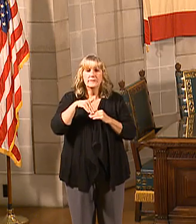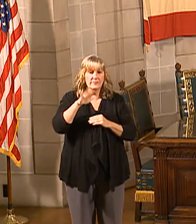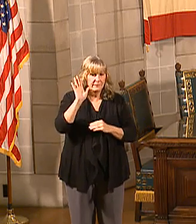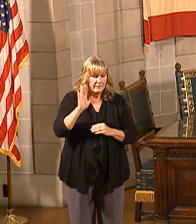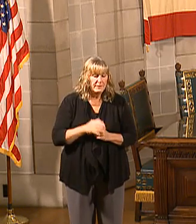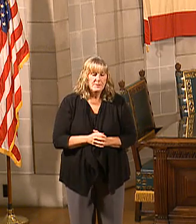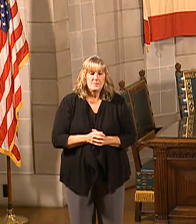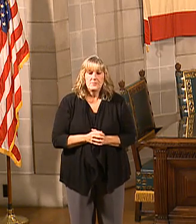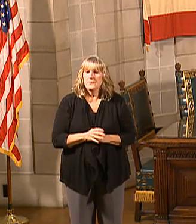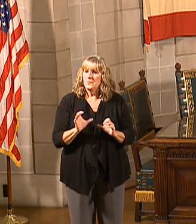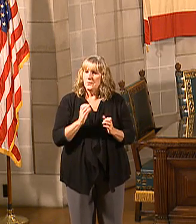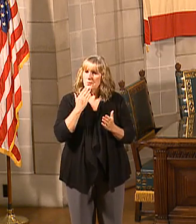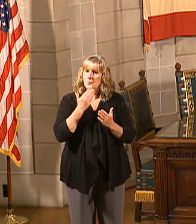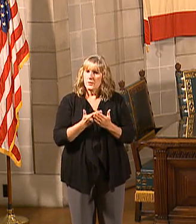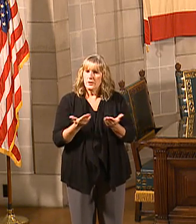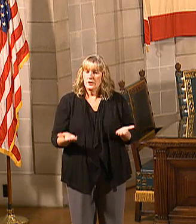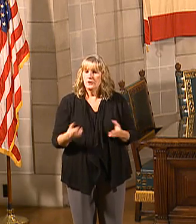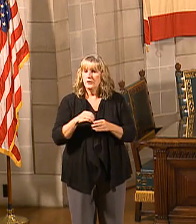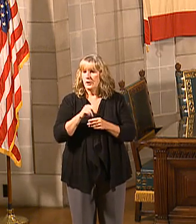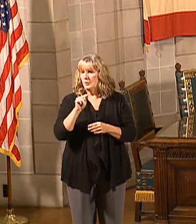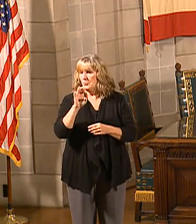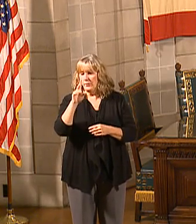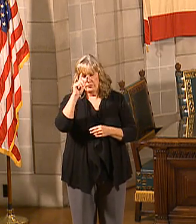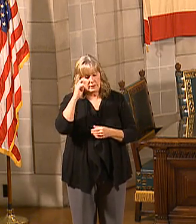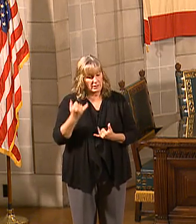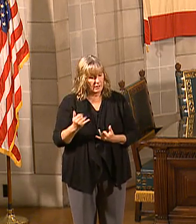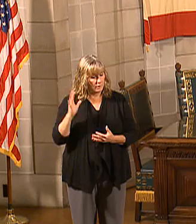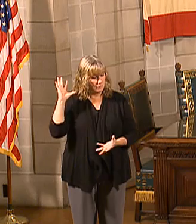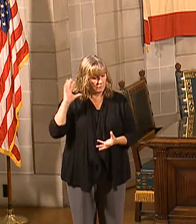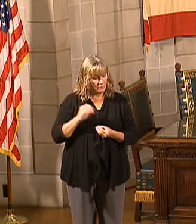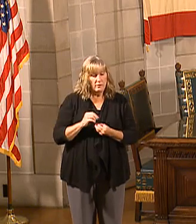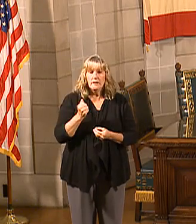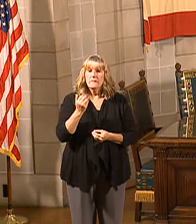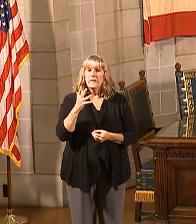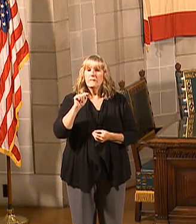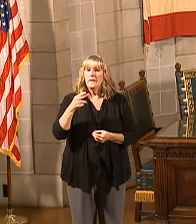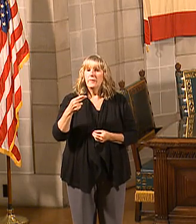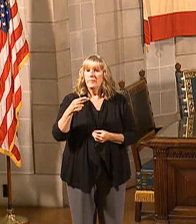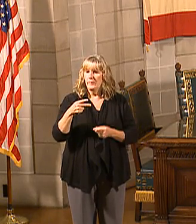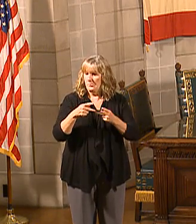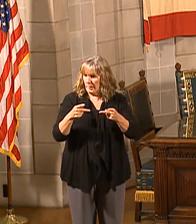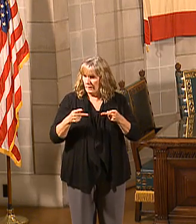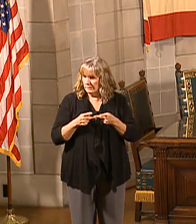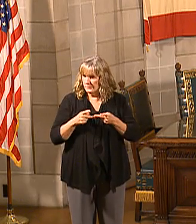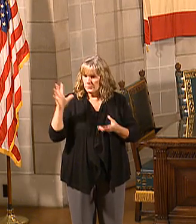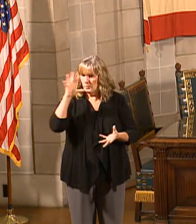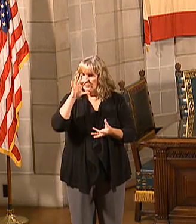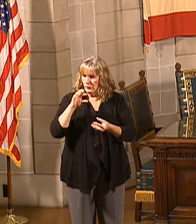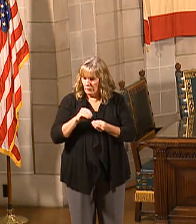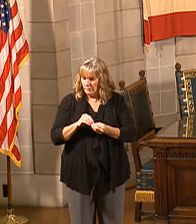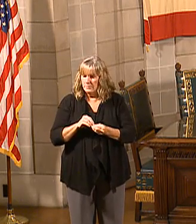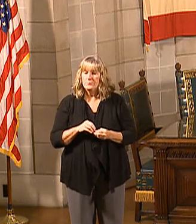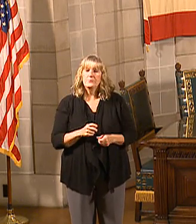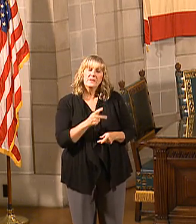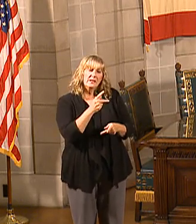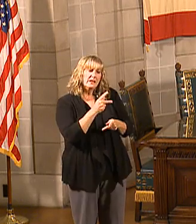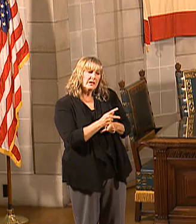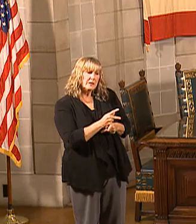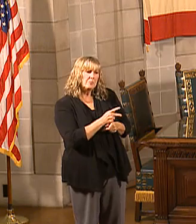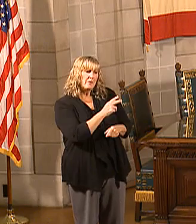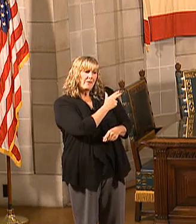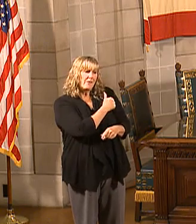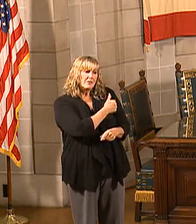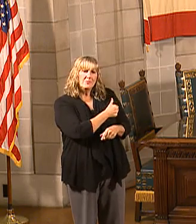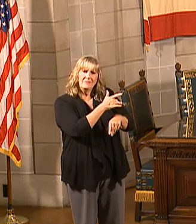So we've done well here in Nebraska. I think we're ranked number 15th overall. And then with regard to just, again, preserving our hospital capacity, trying